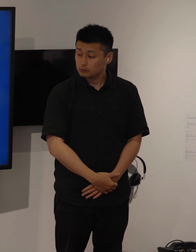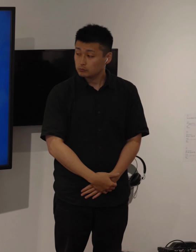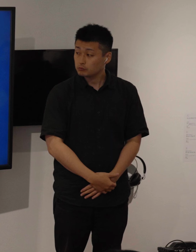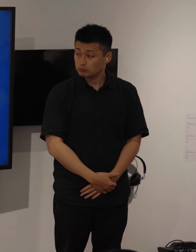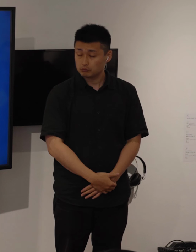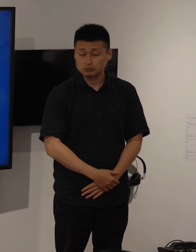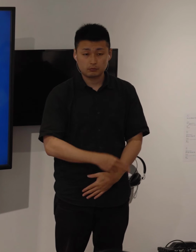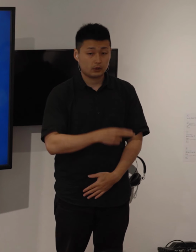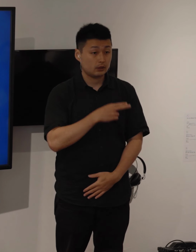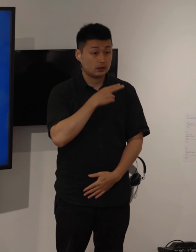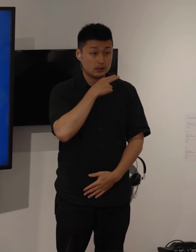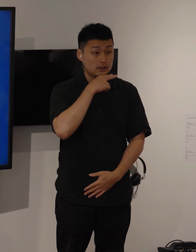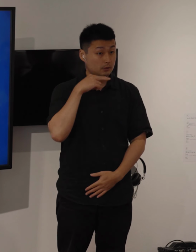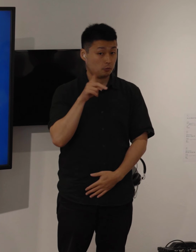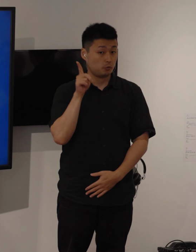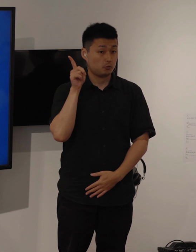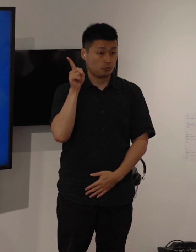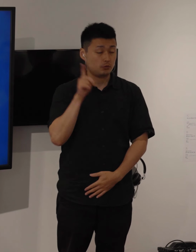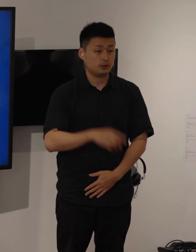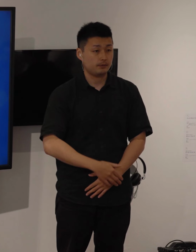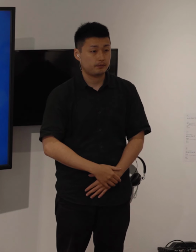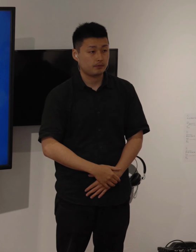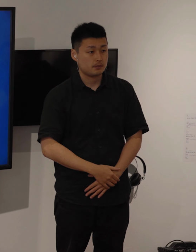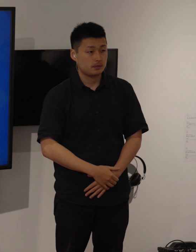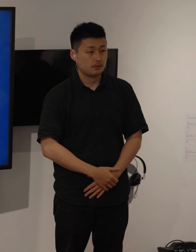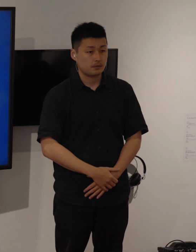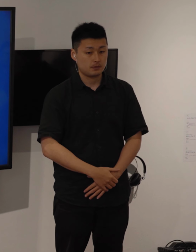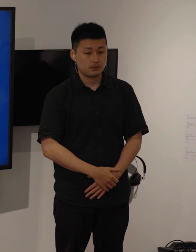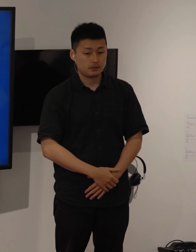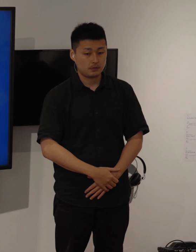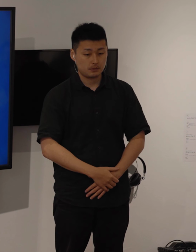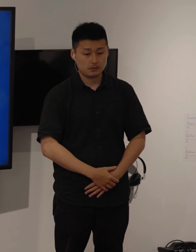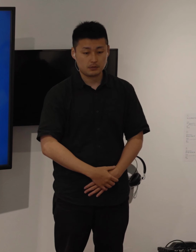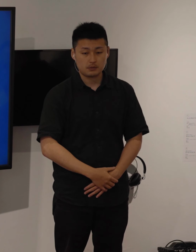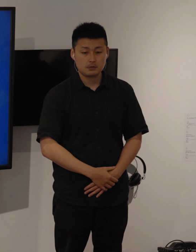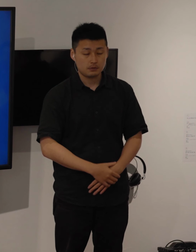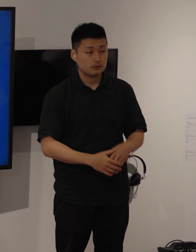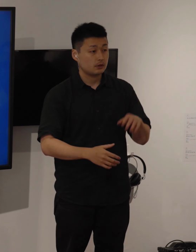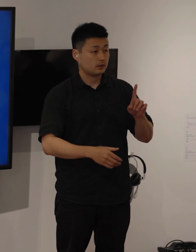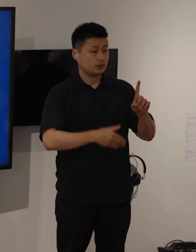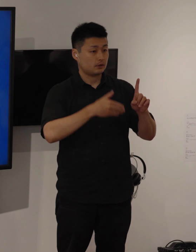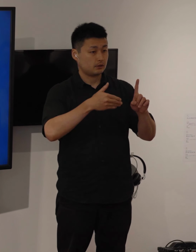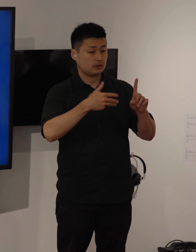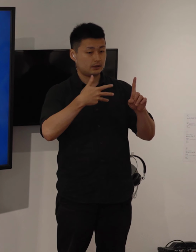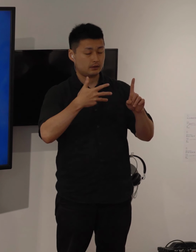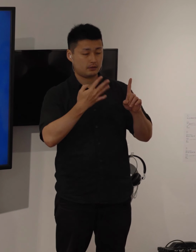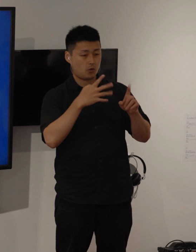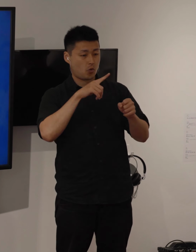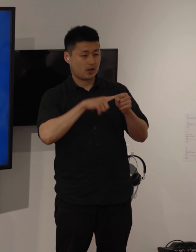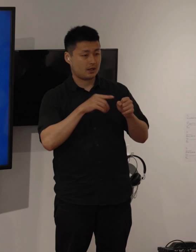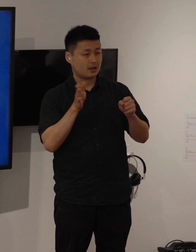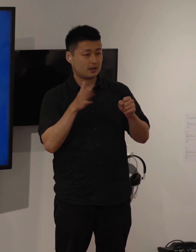have something called the Turner Prize, which has been going since 1984. And the Turner Prize exists to